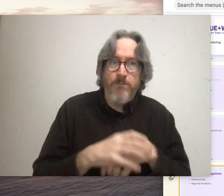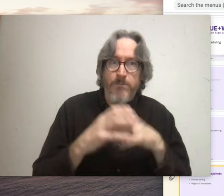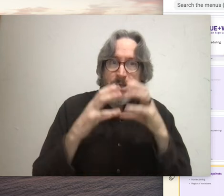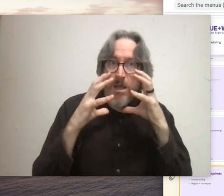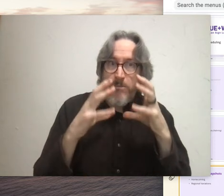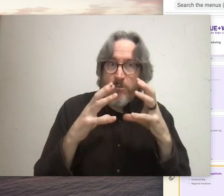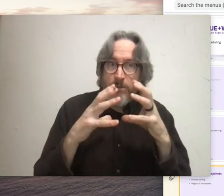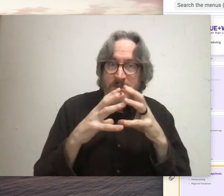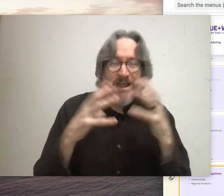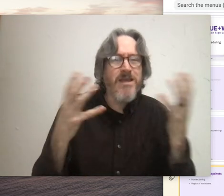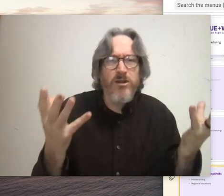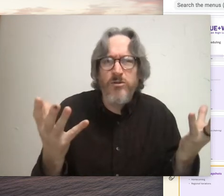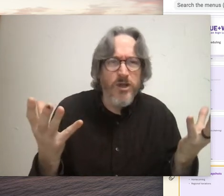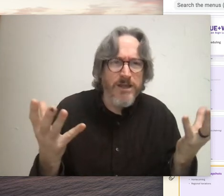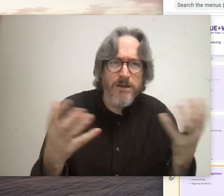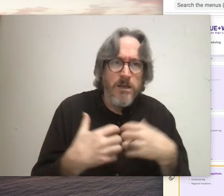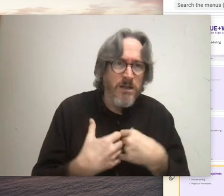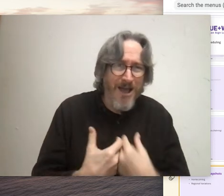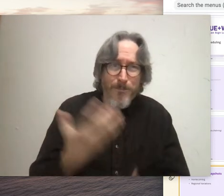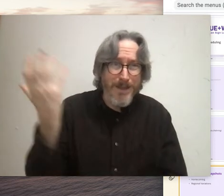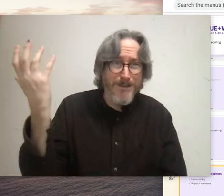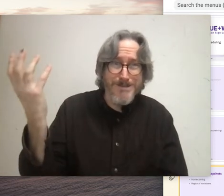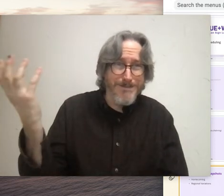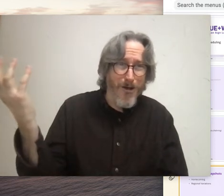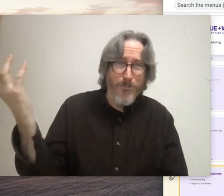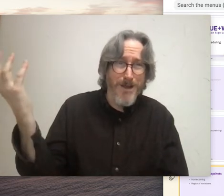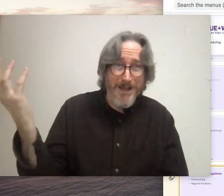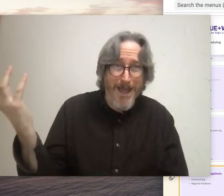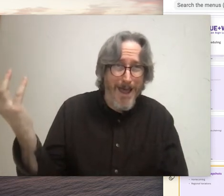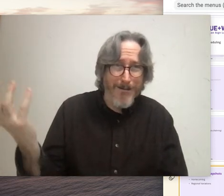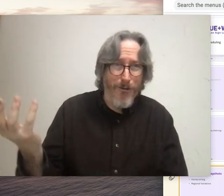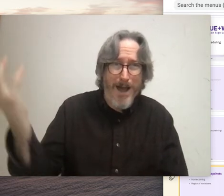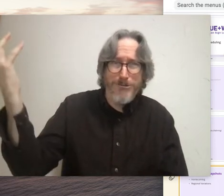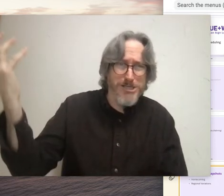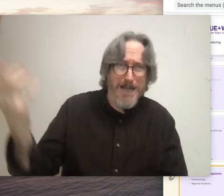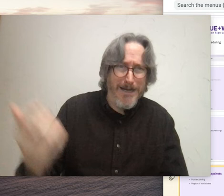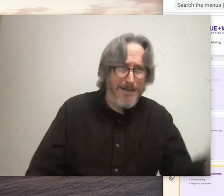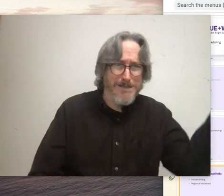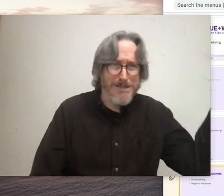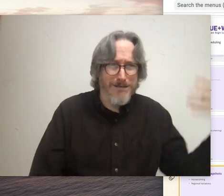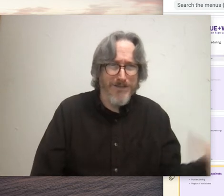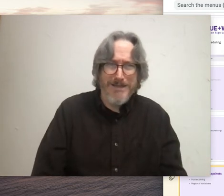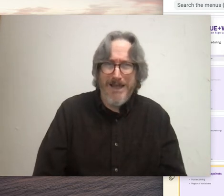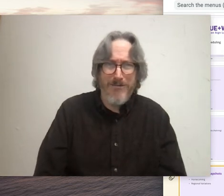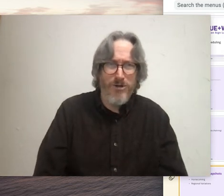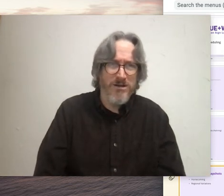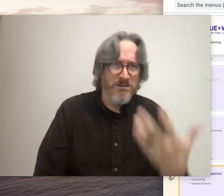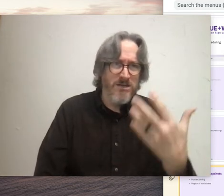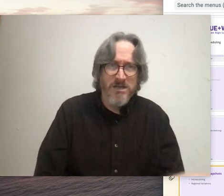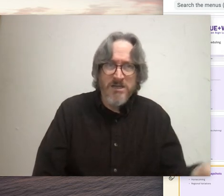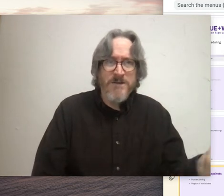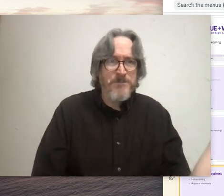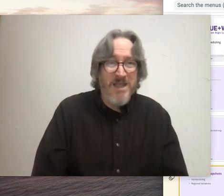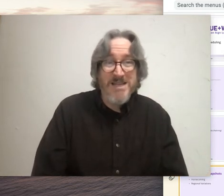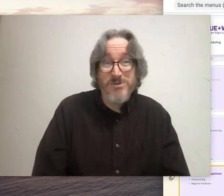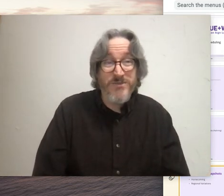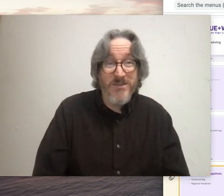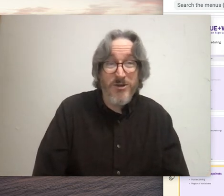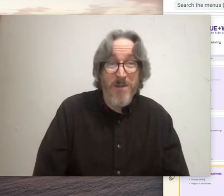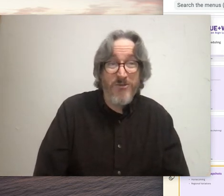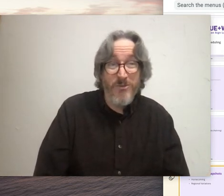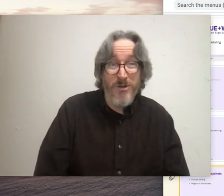alumni become a really big thing. Look at how big the homecoming at Ohio State is and stuff like that, where I